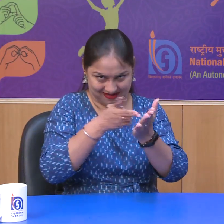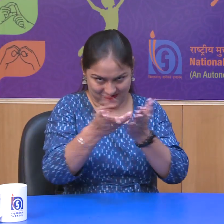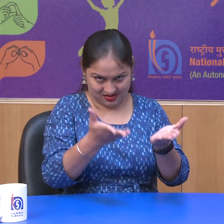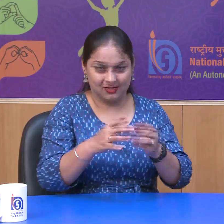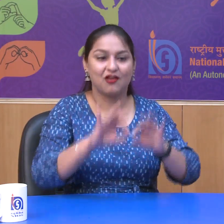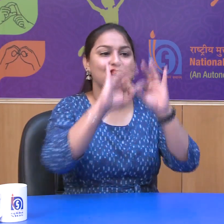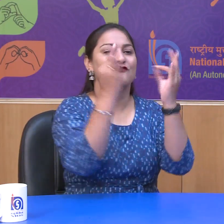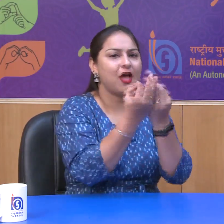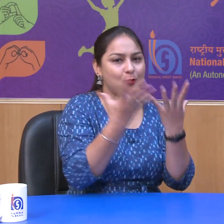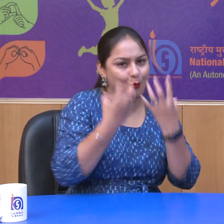family,